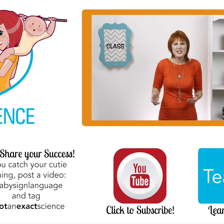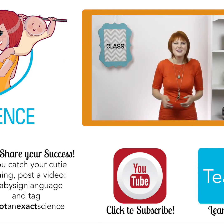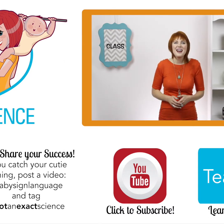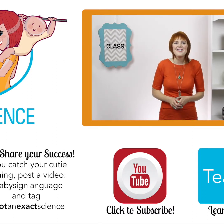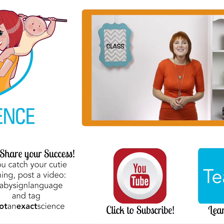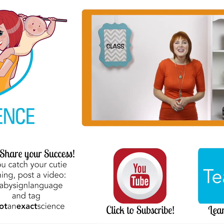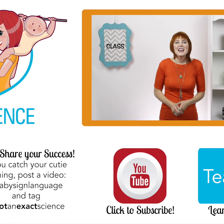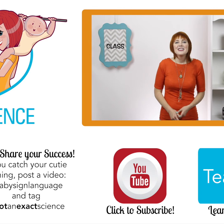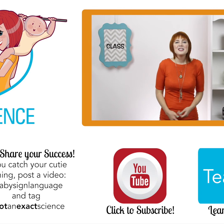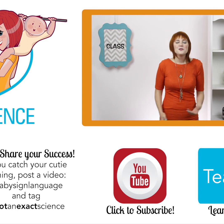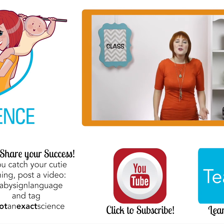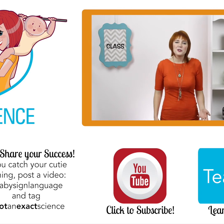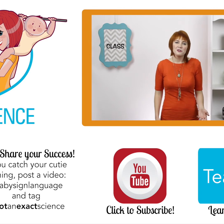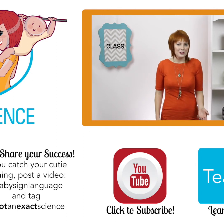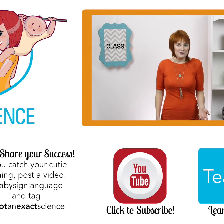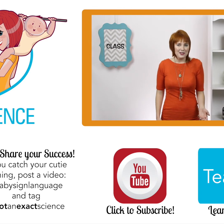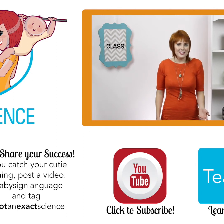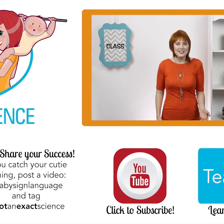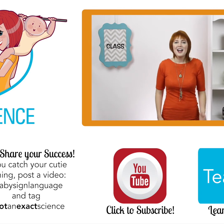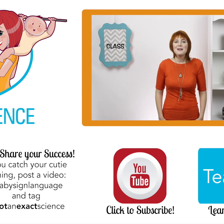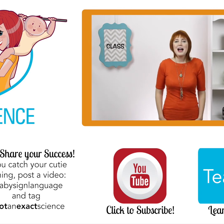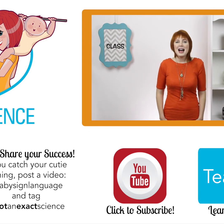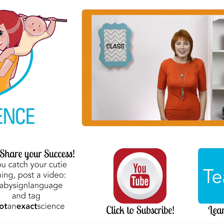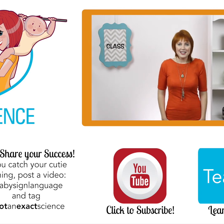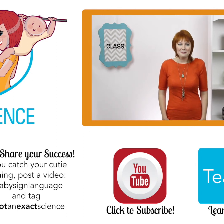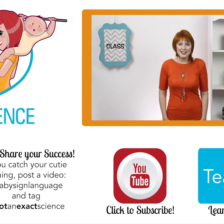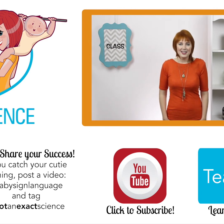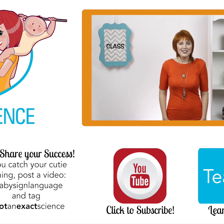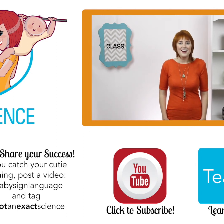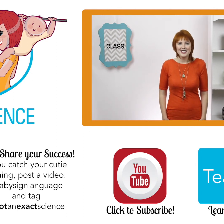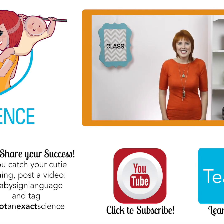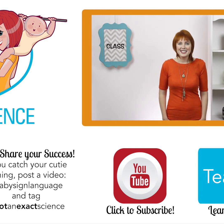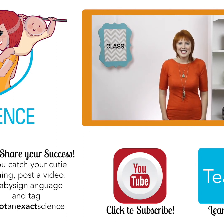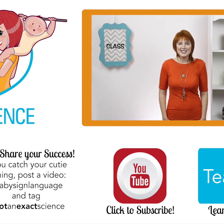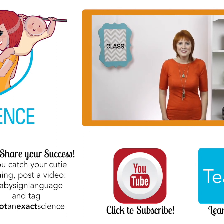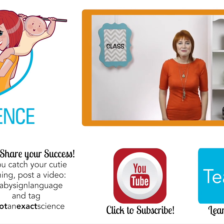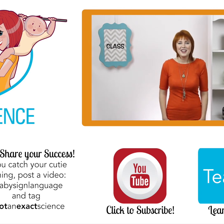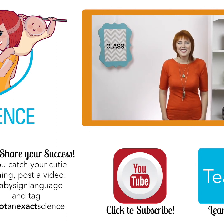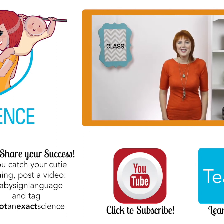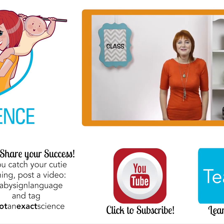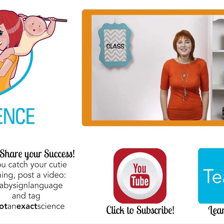that you have. Thank you so much for learning with us. I'm Adelaide with NotAnExactScience.com.